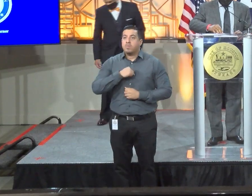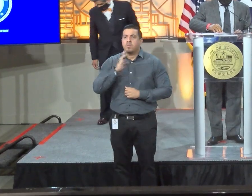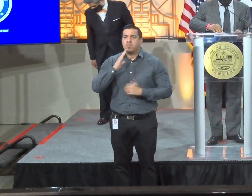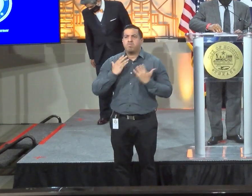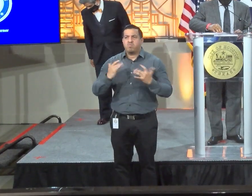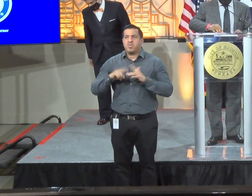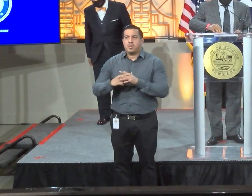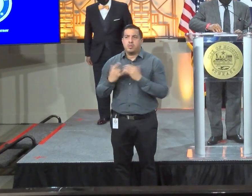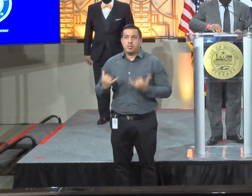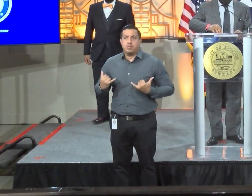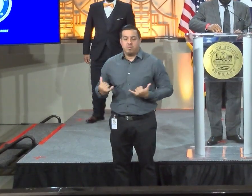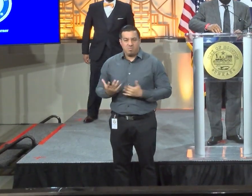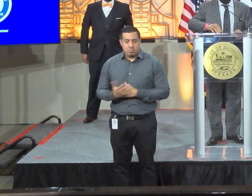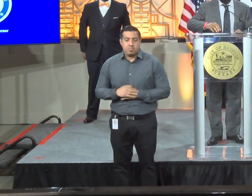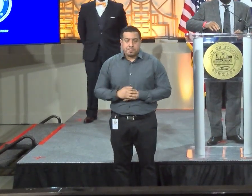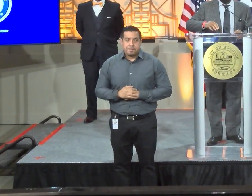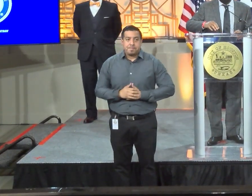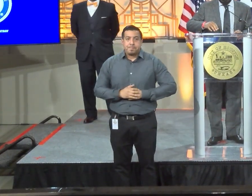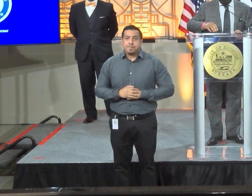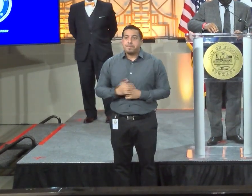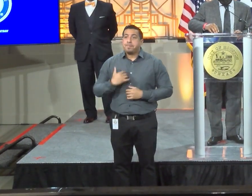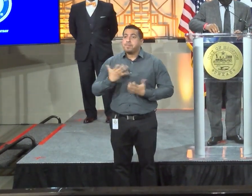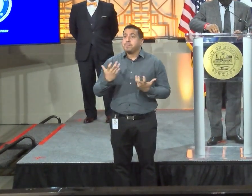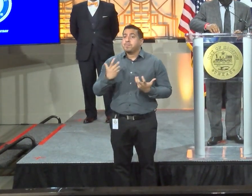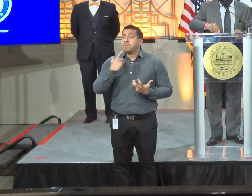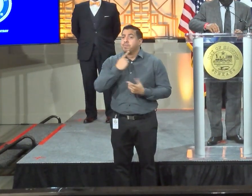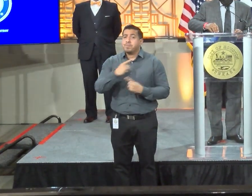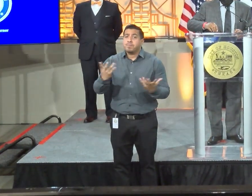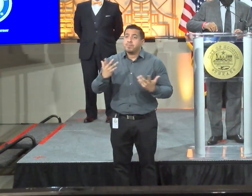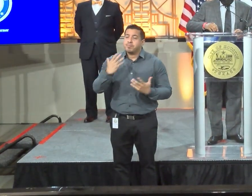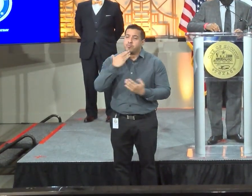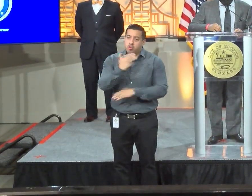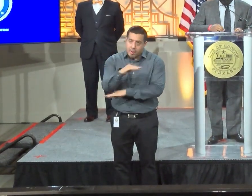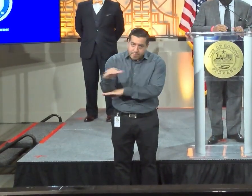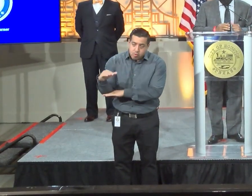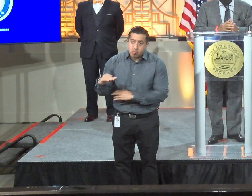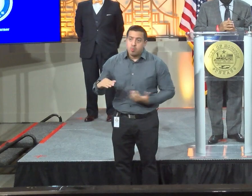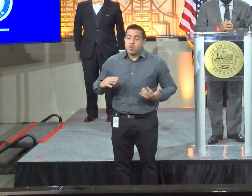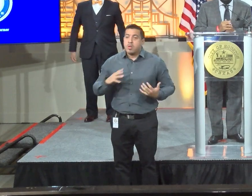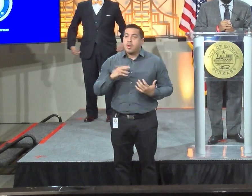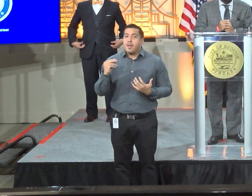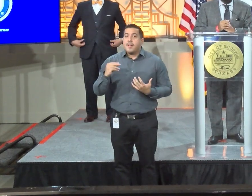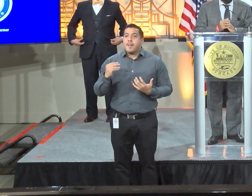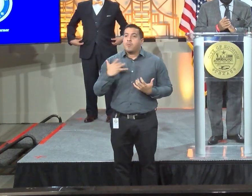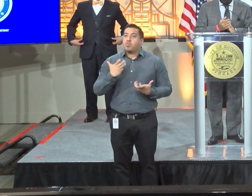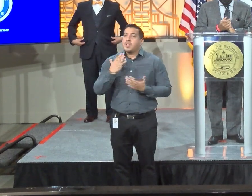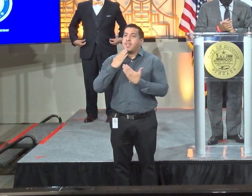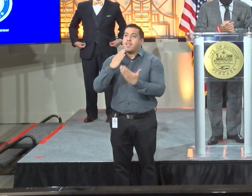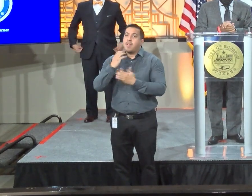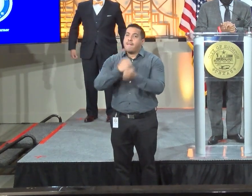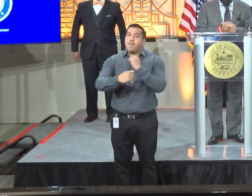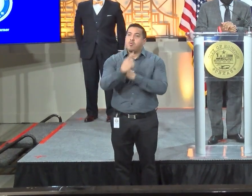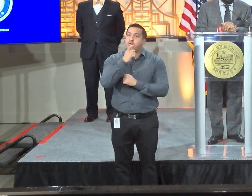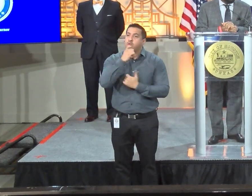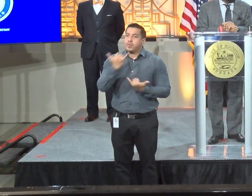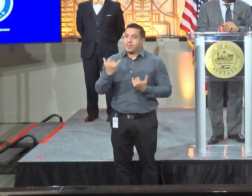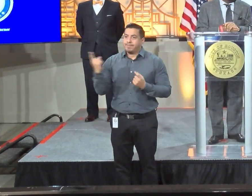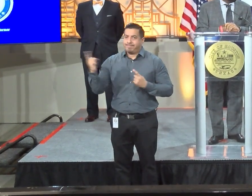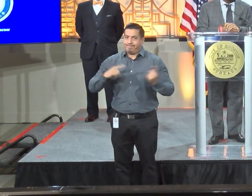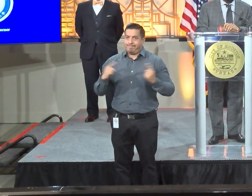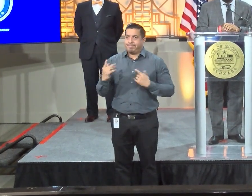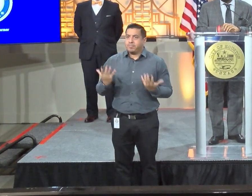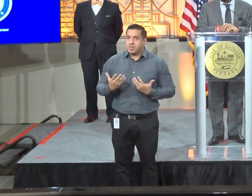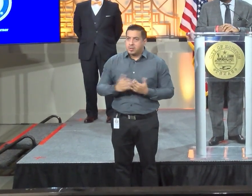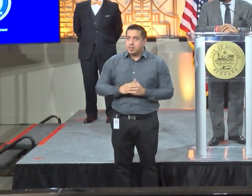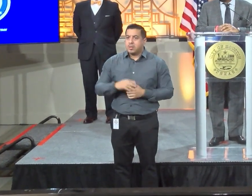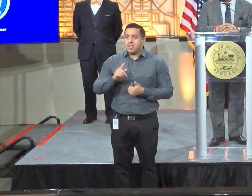we're going to get started. Let me say good afternoon, and I want to thank everyone for being present.